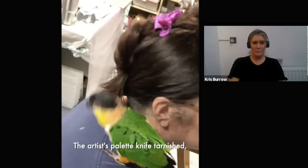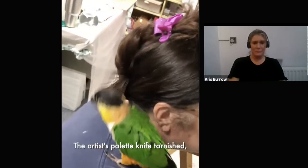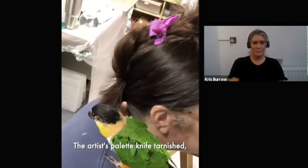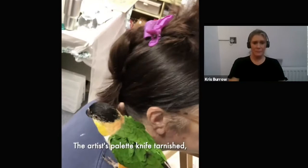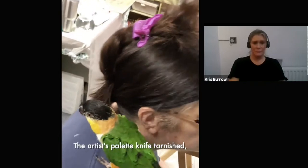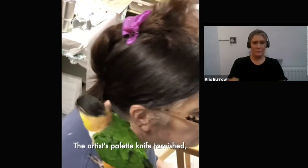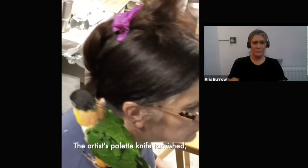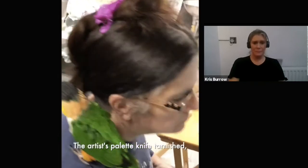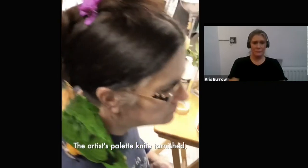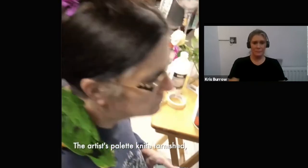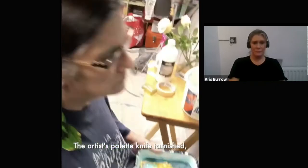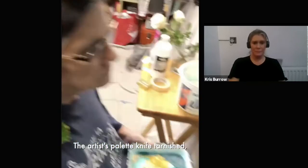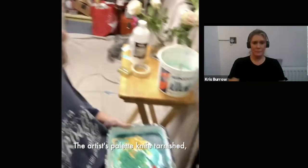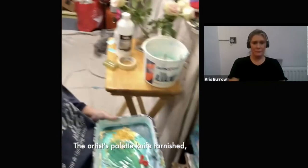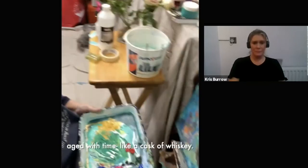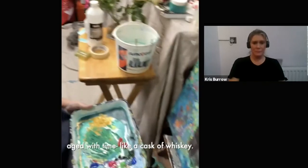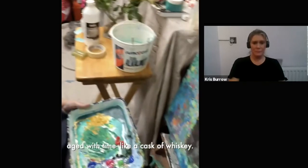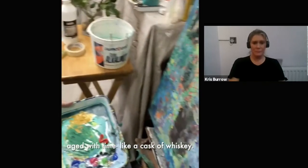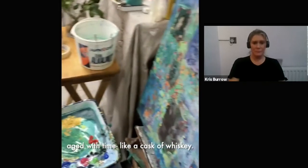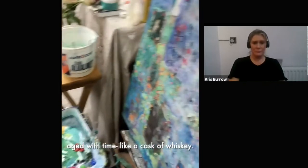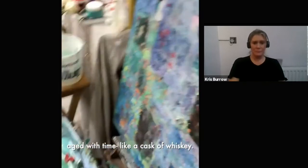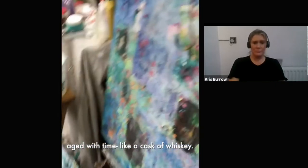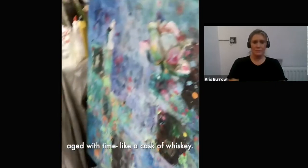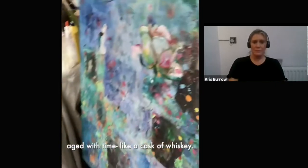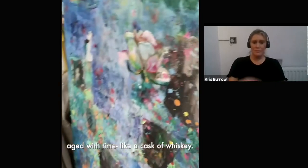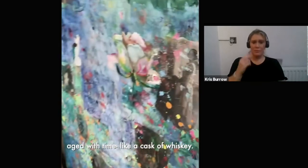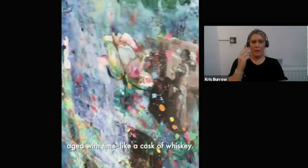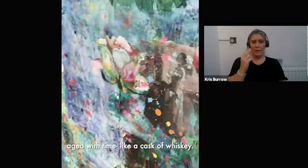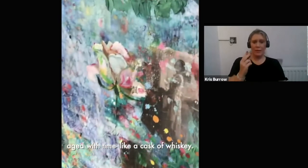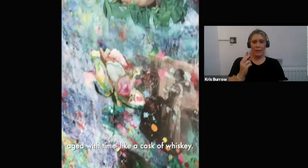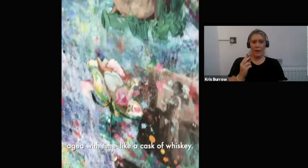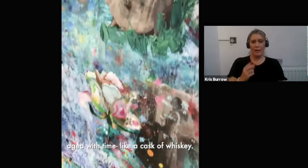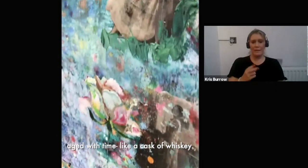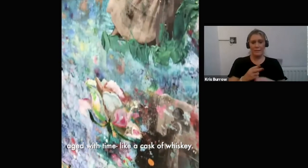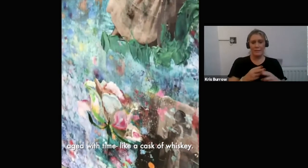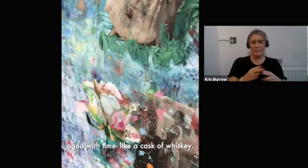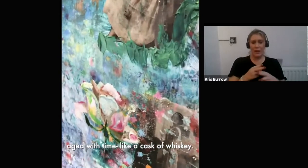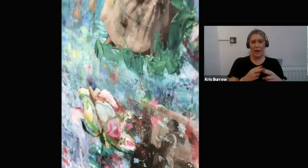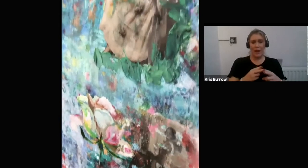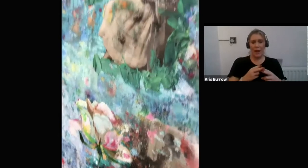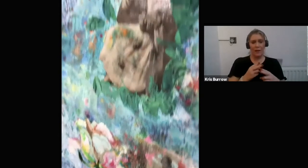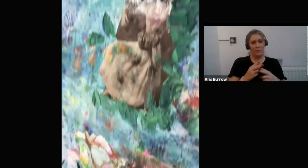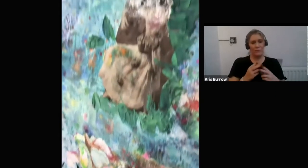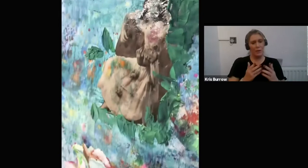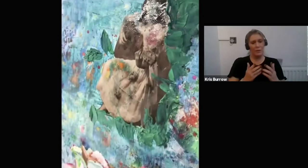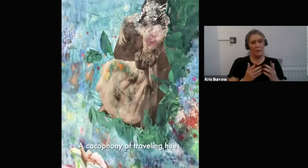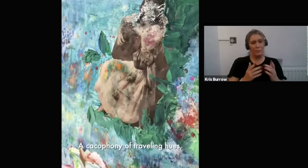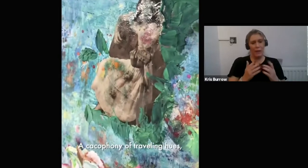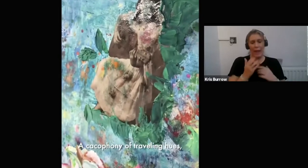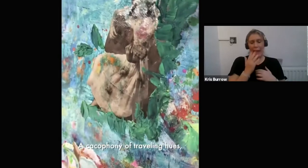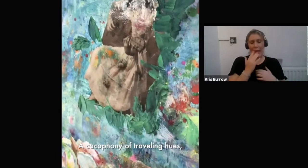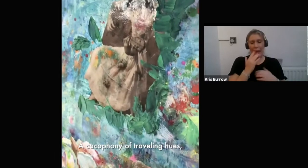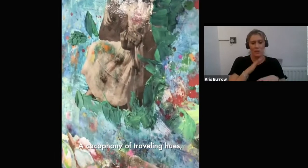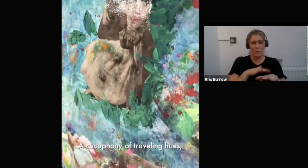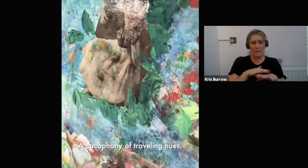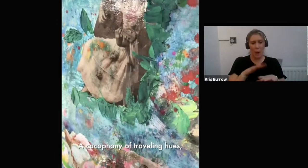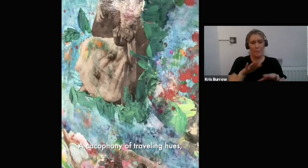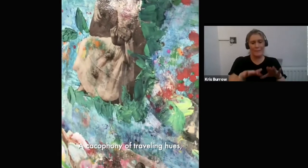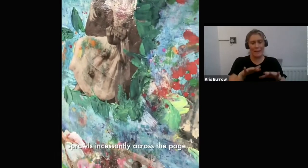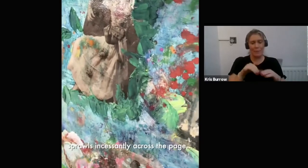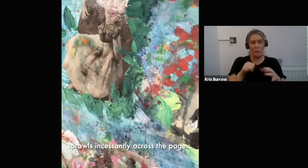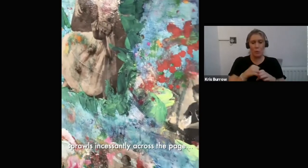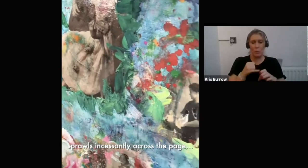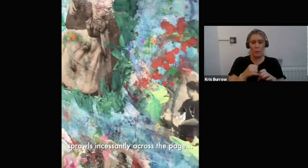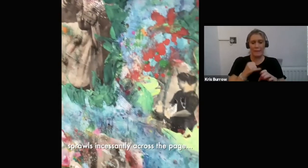The artist's palette knife, tarnished, aged with time like a casket of whiskey. A cacophony of traveling